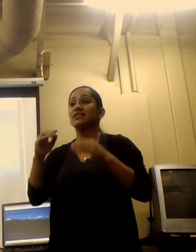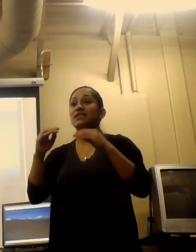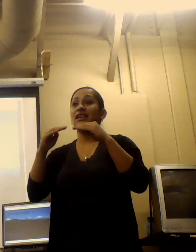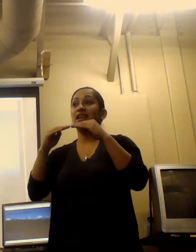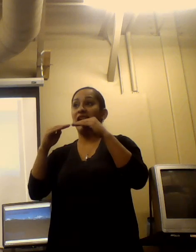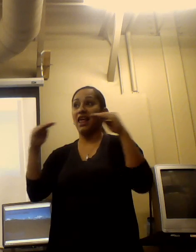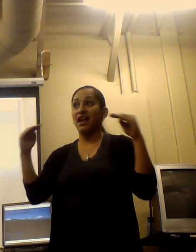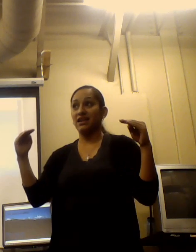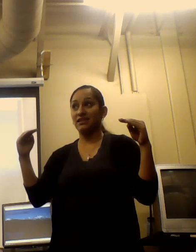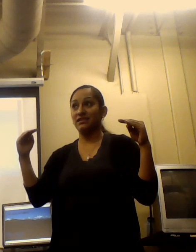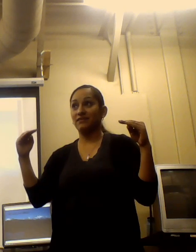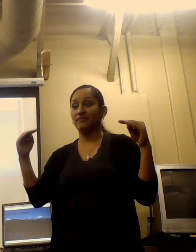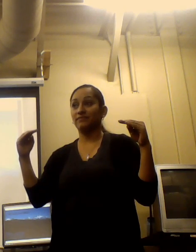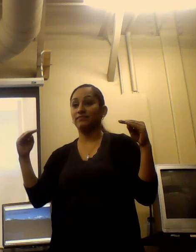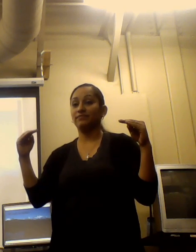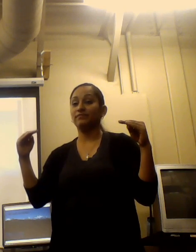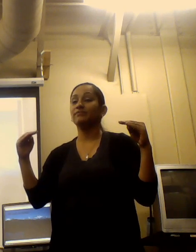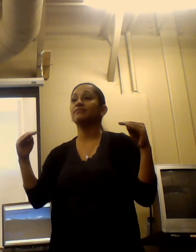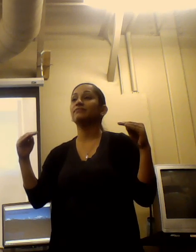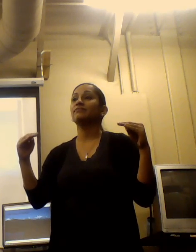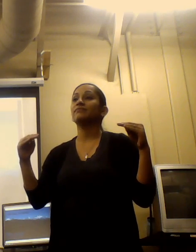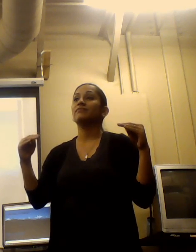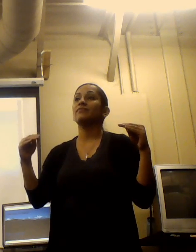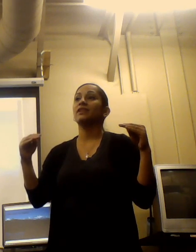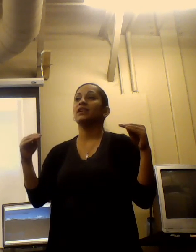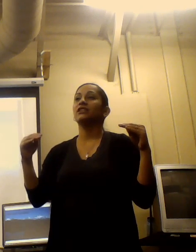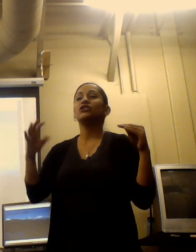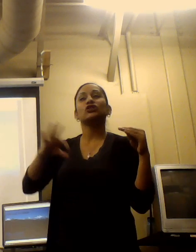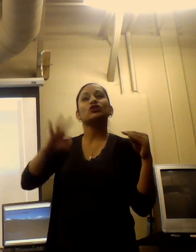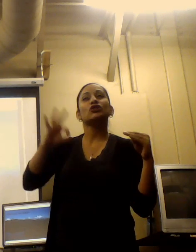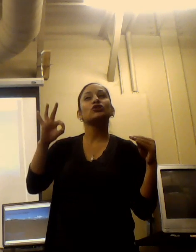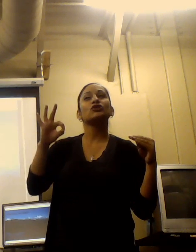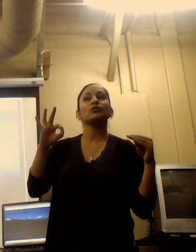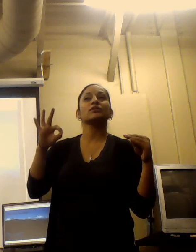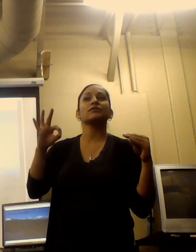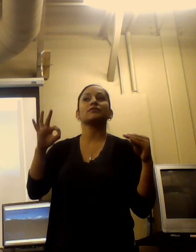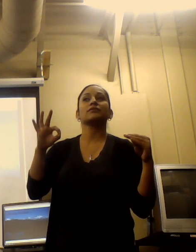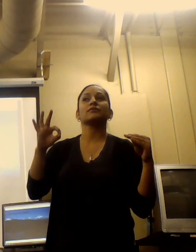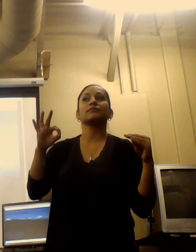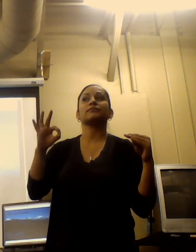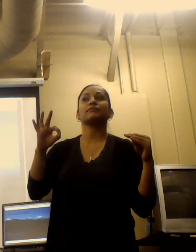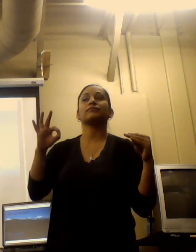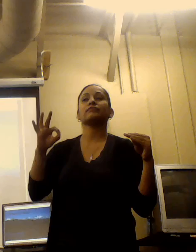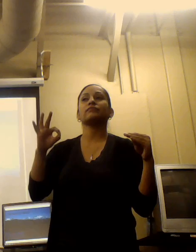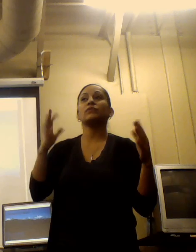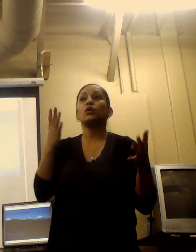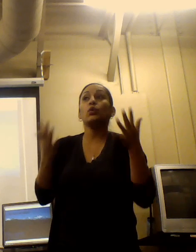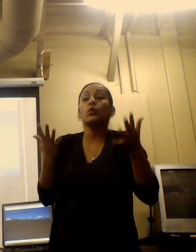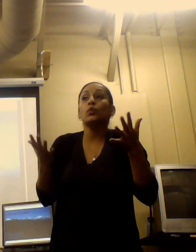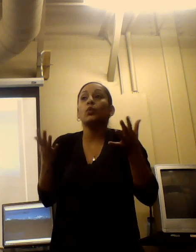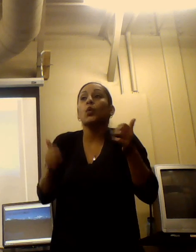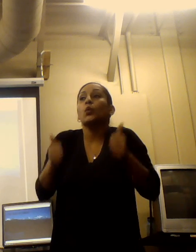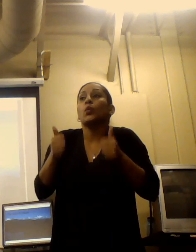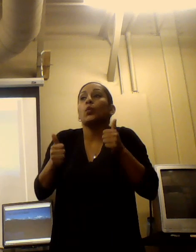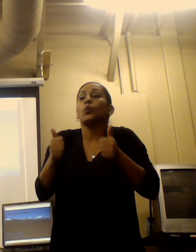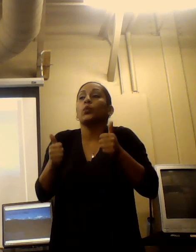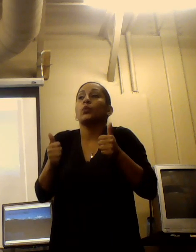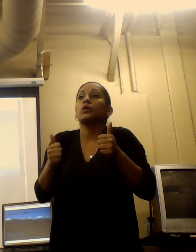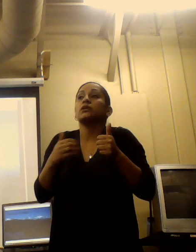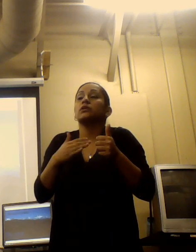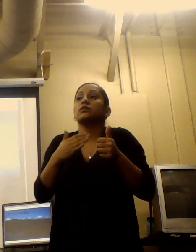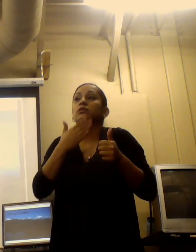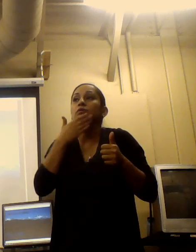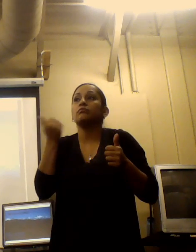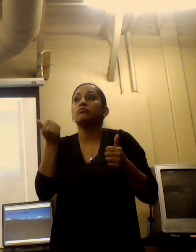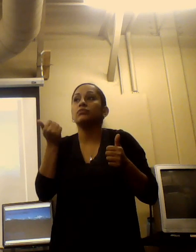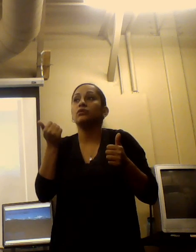horizon line where, there's a choice made on that second image. Which is more exciting, the sky in that image or the